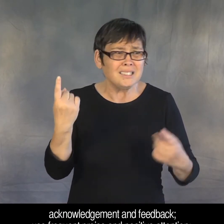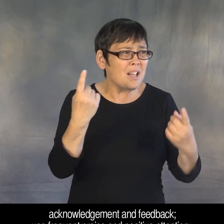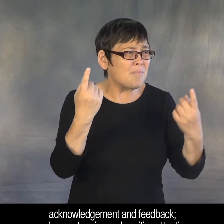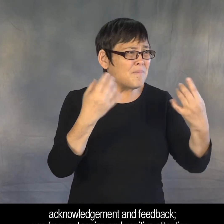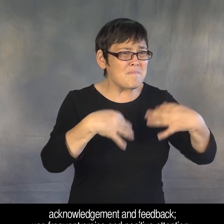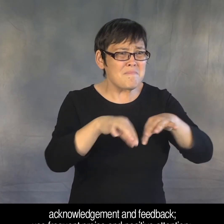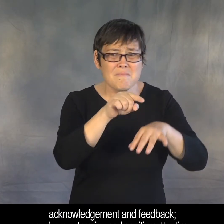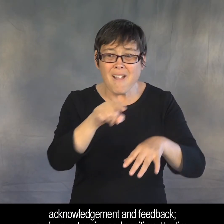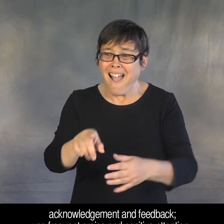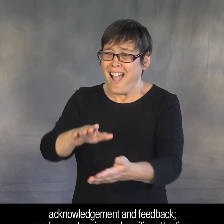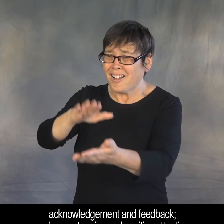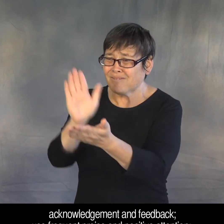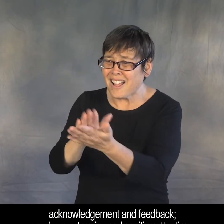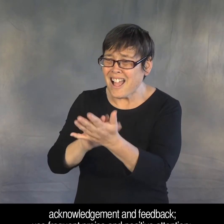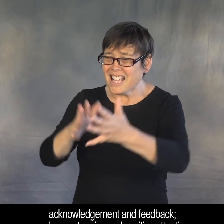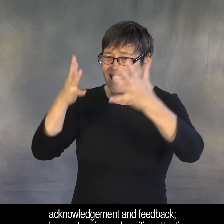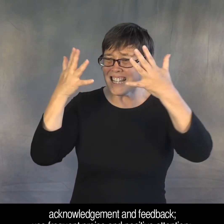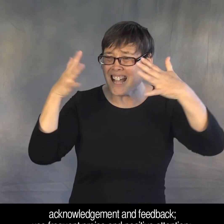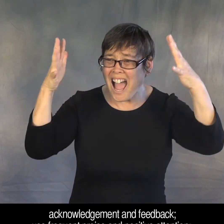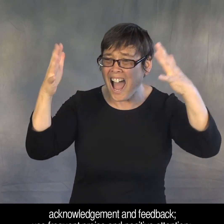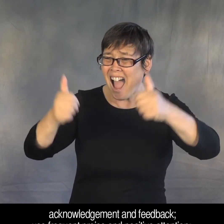acknowledgement, and feedback.